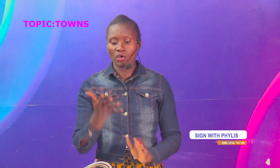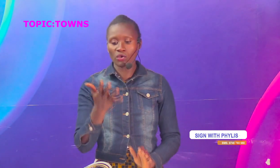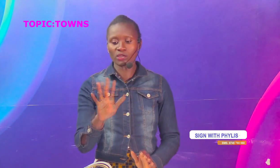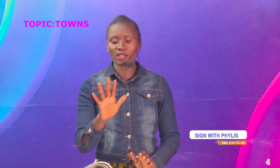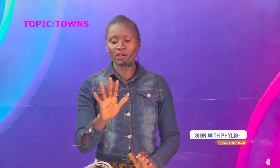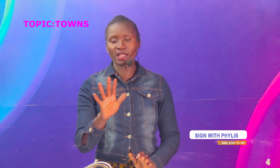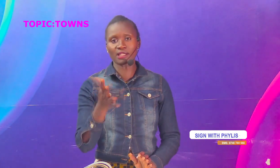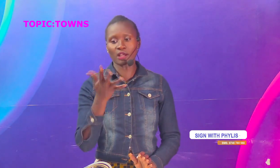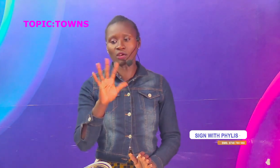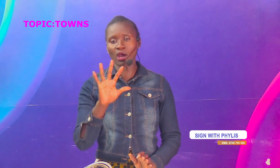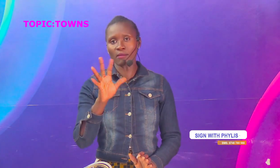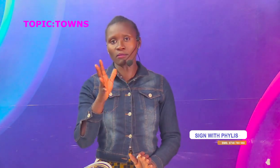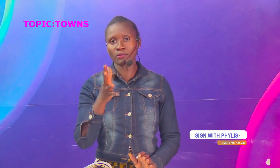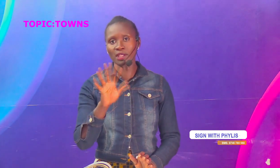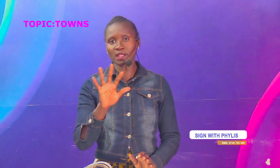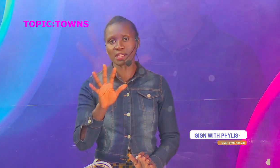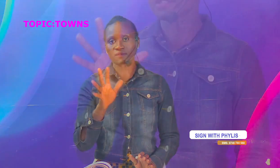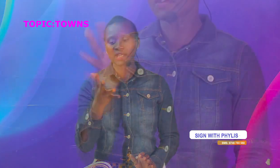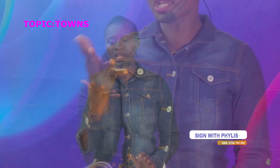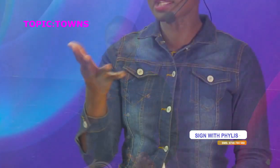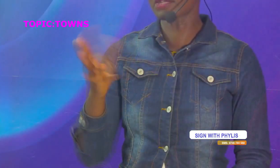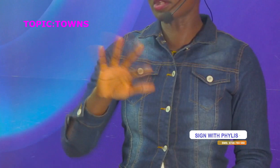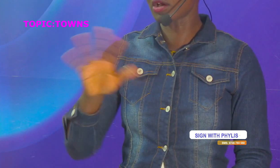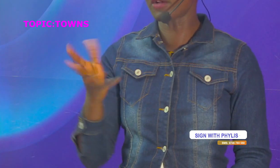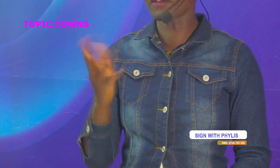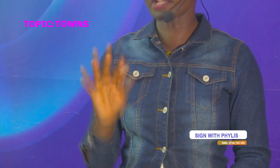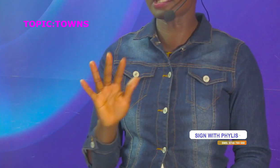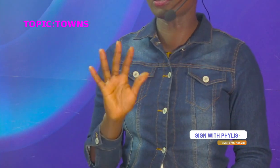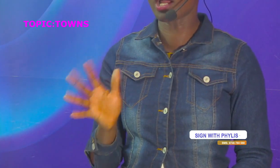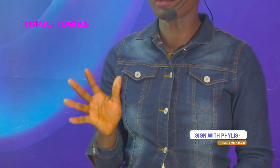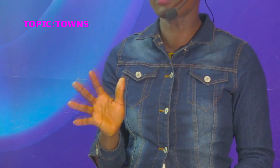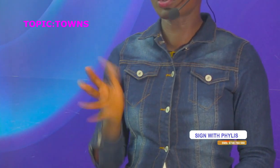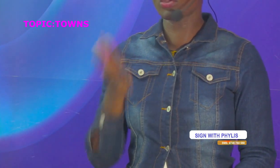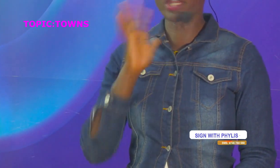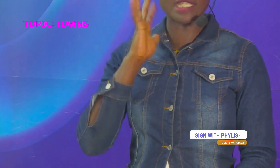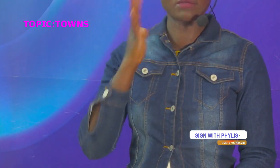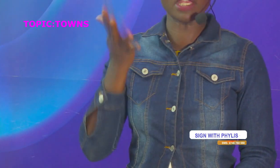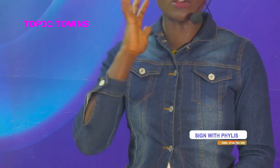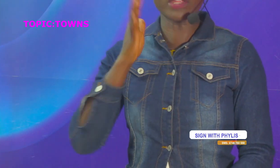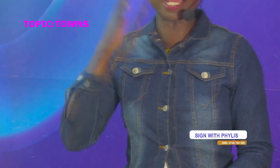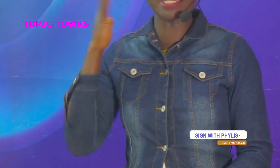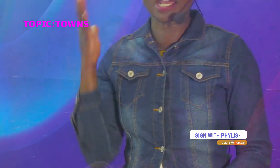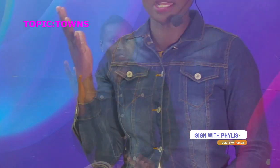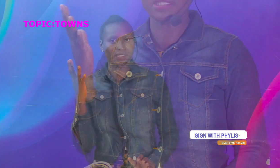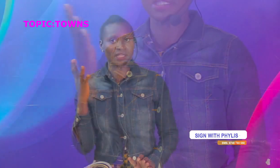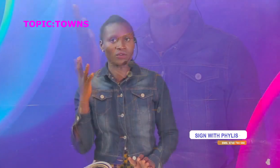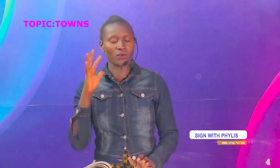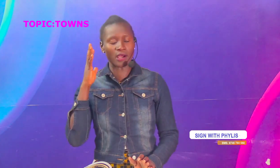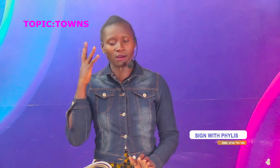your letter, your index fingers on the all fingers that you have, you are just making on the other side of your